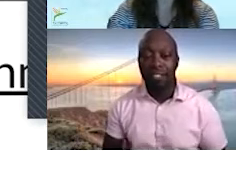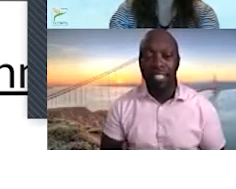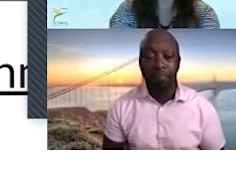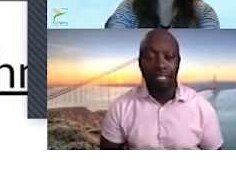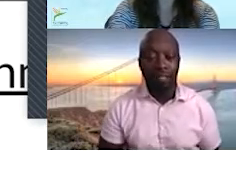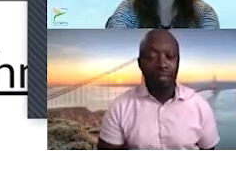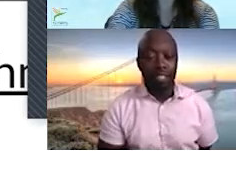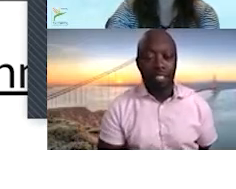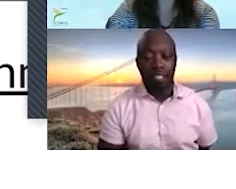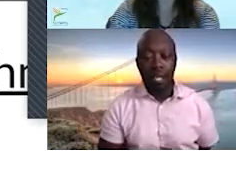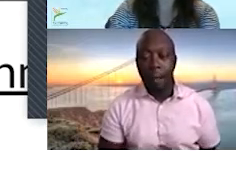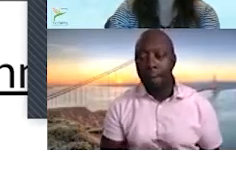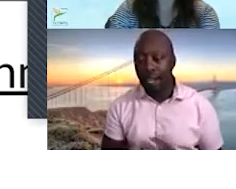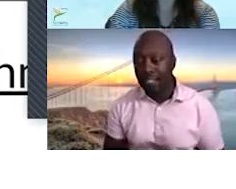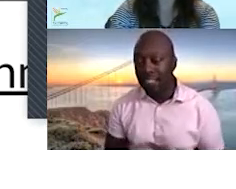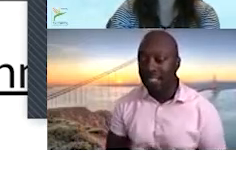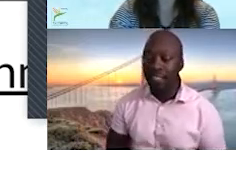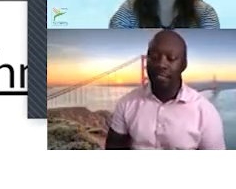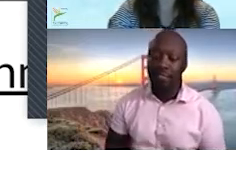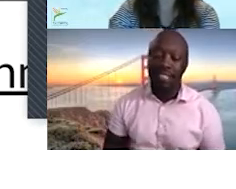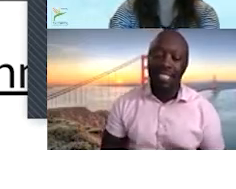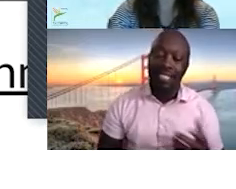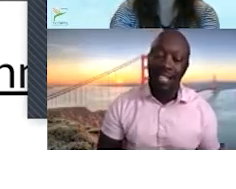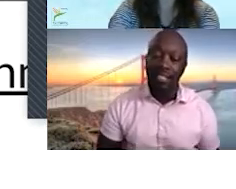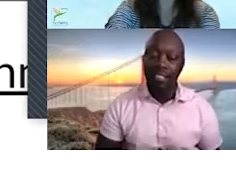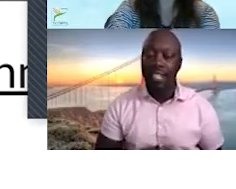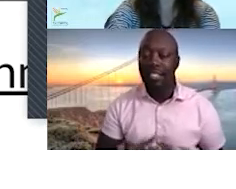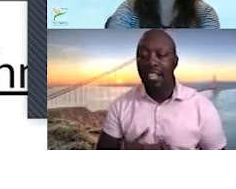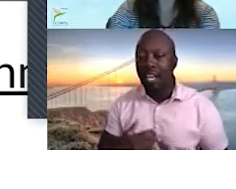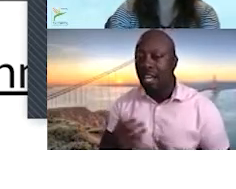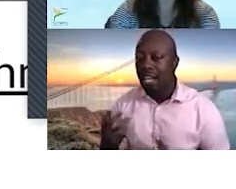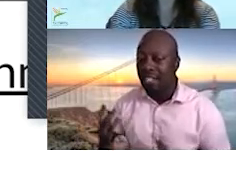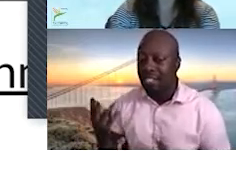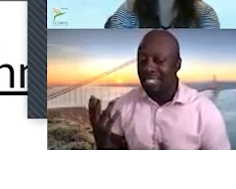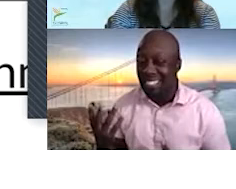Positive aspect. And we'll get to positive yes and